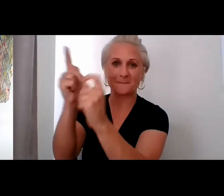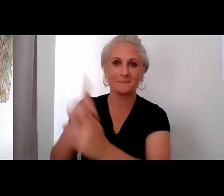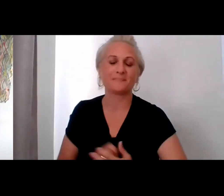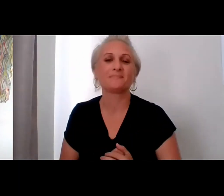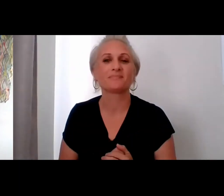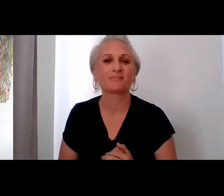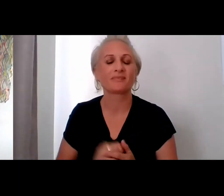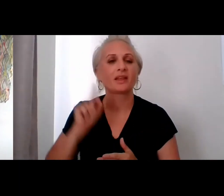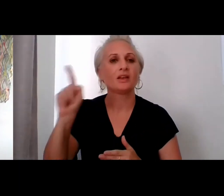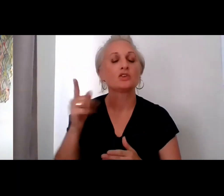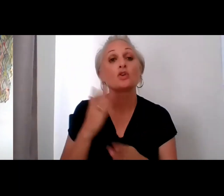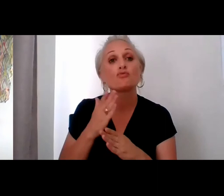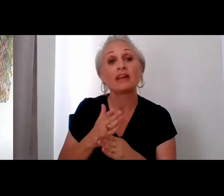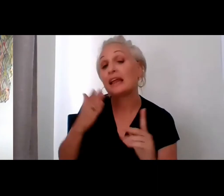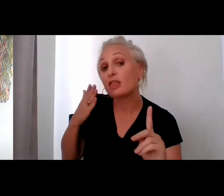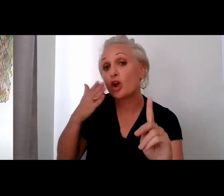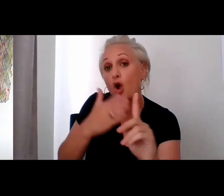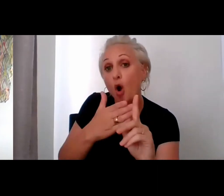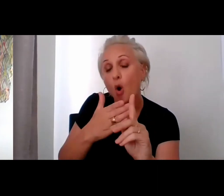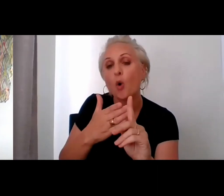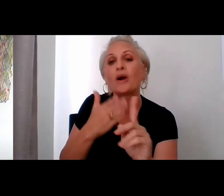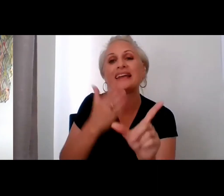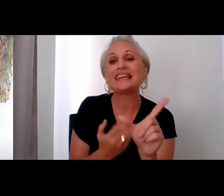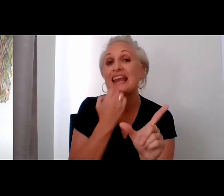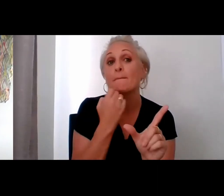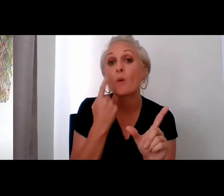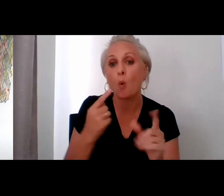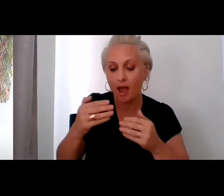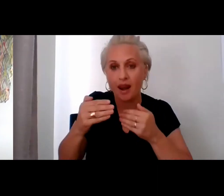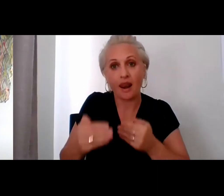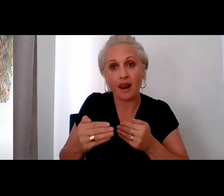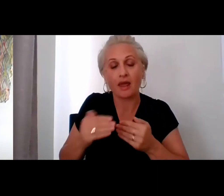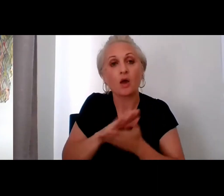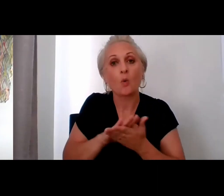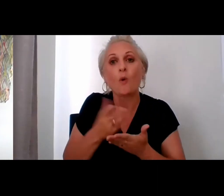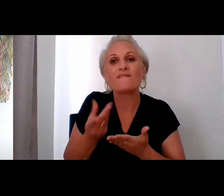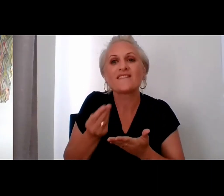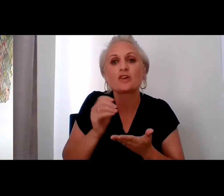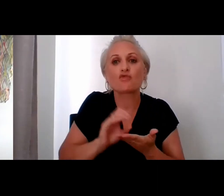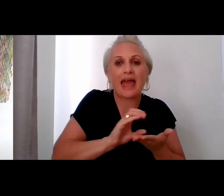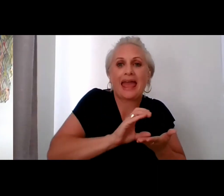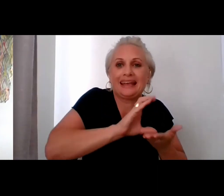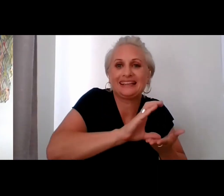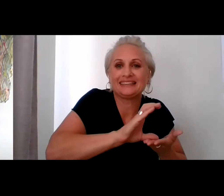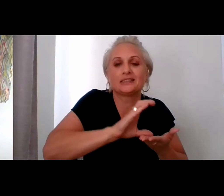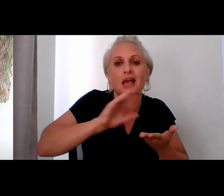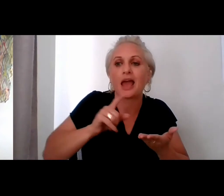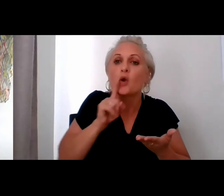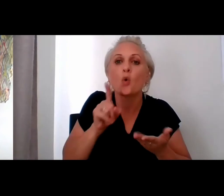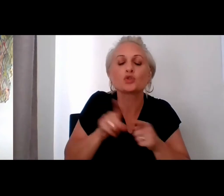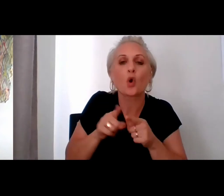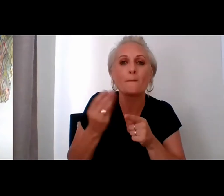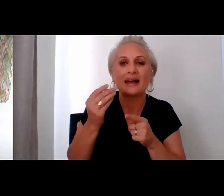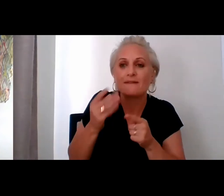And the intention is that in year 1, a fundraising and sponsorship plan will be